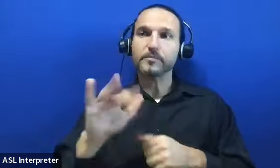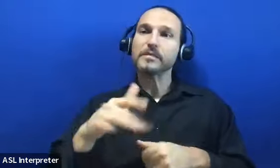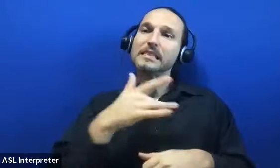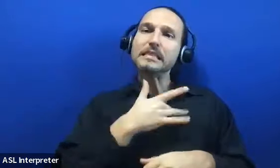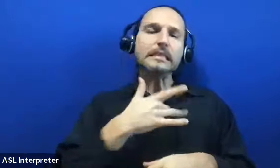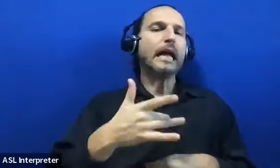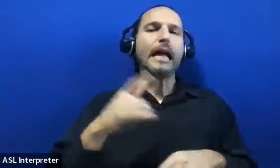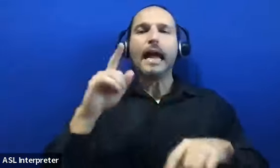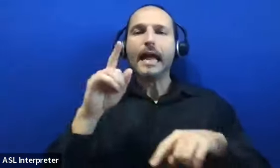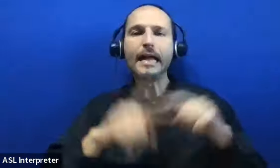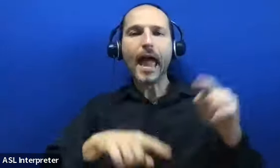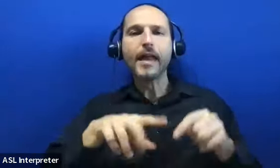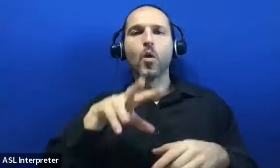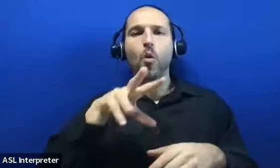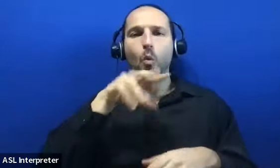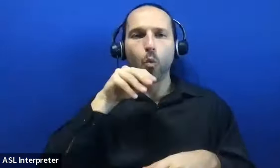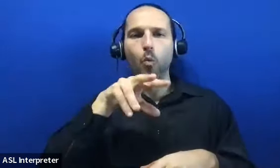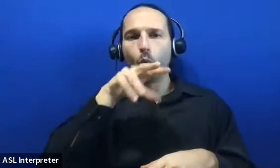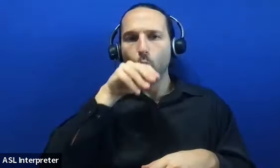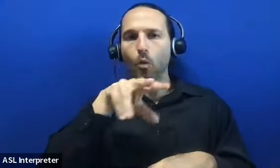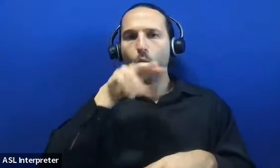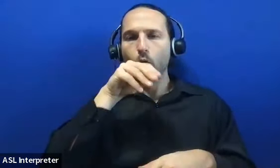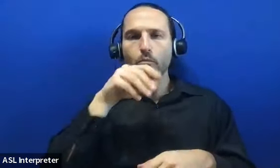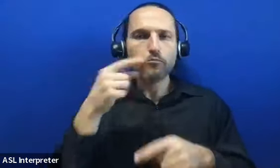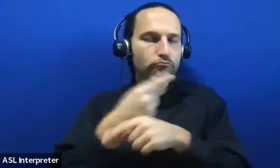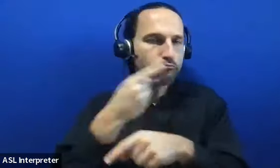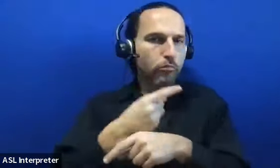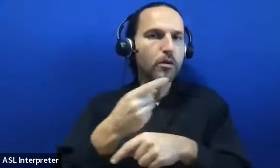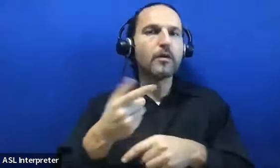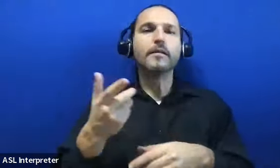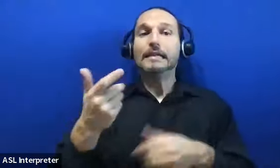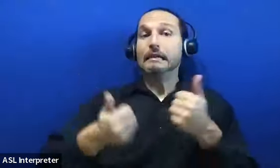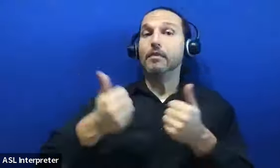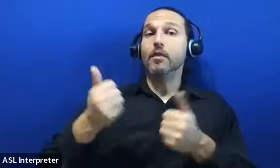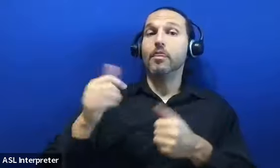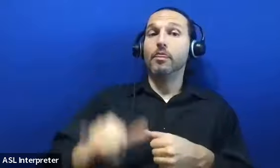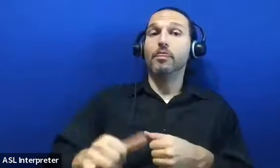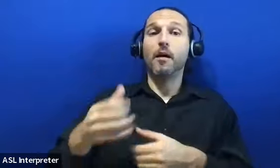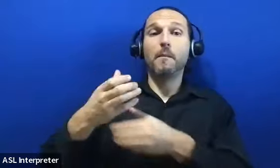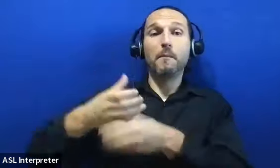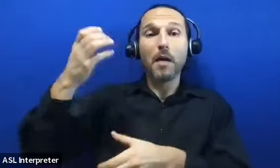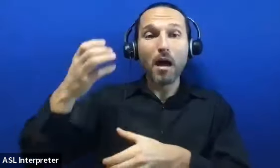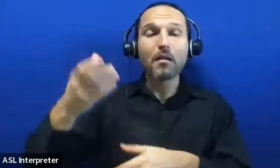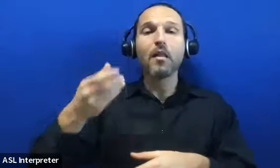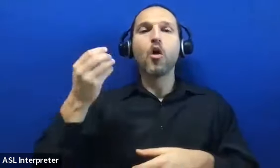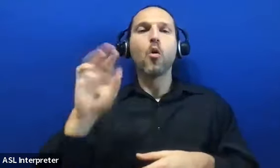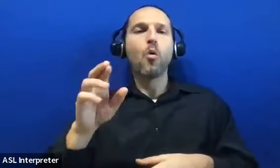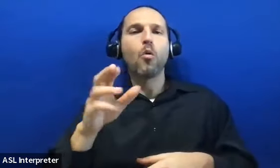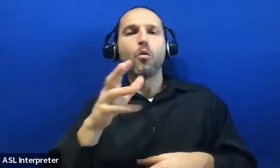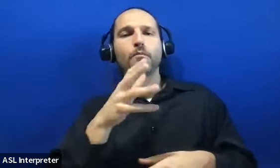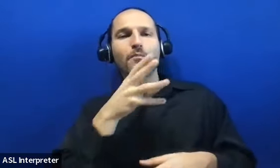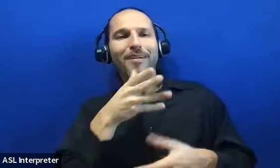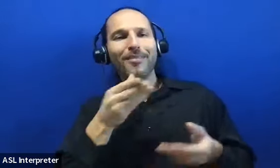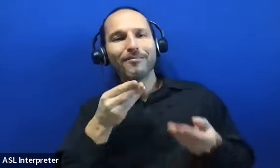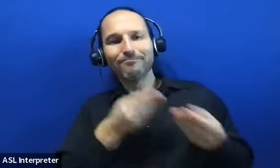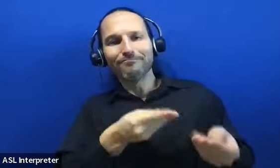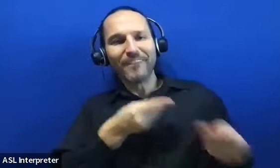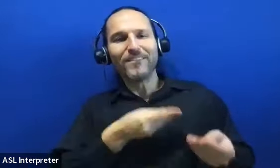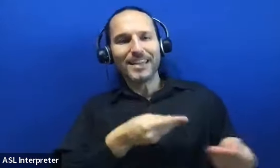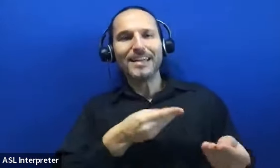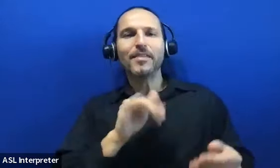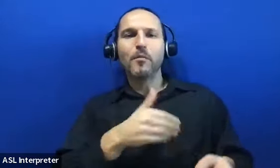usually not able to suck properly, whether that is with a bottle or at the breast for breastfeeding. When we aren't